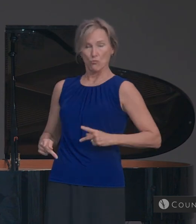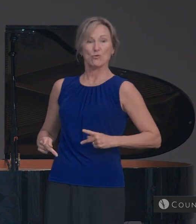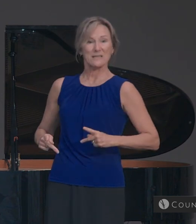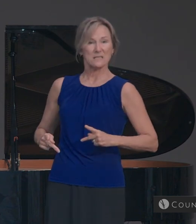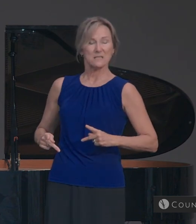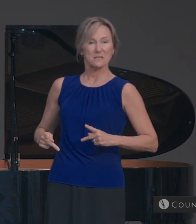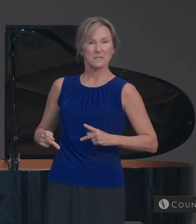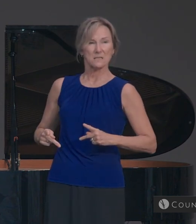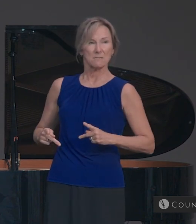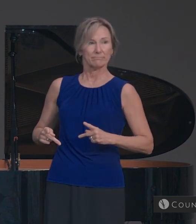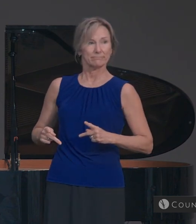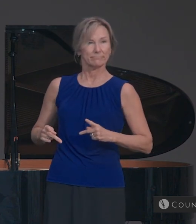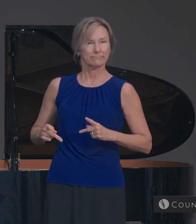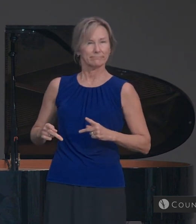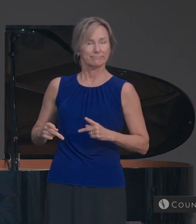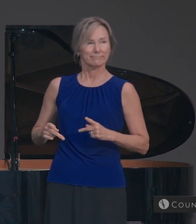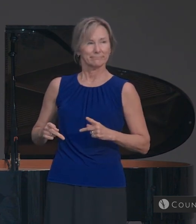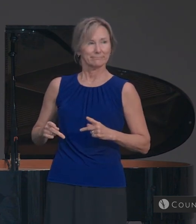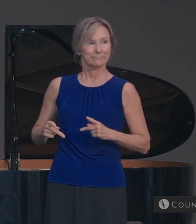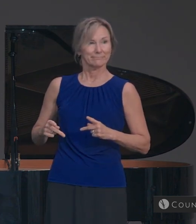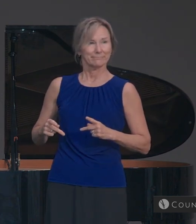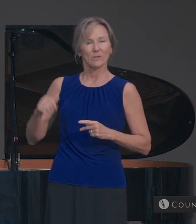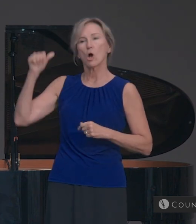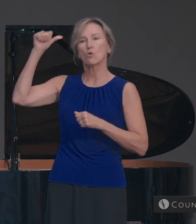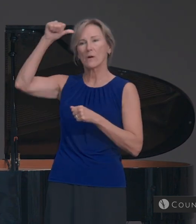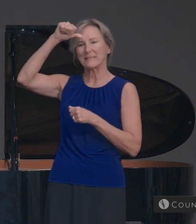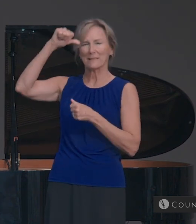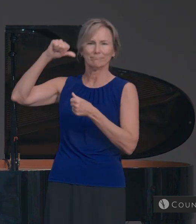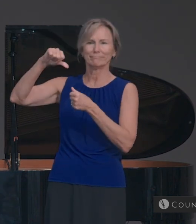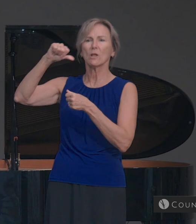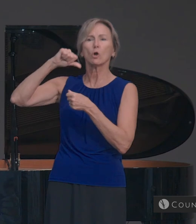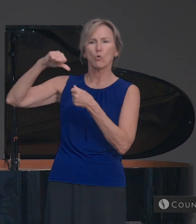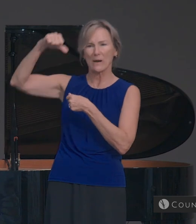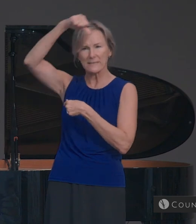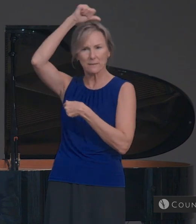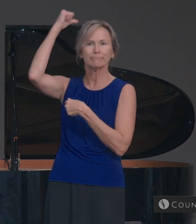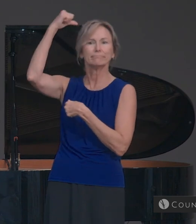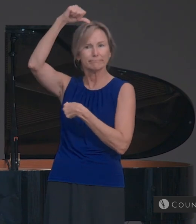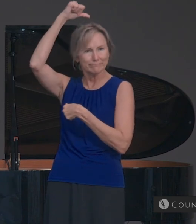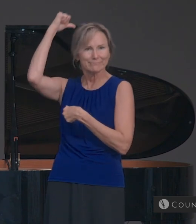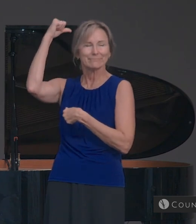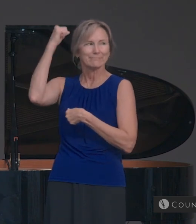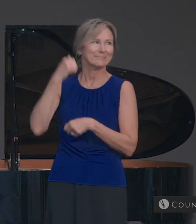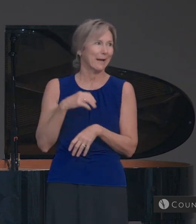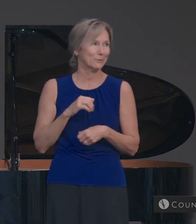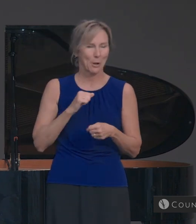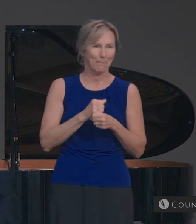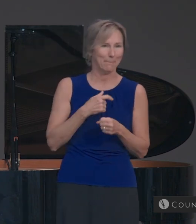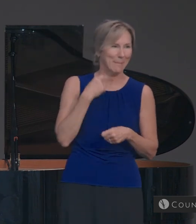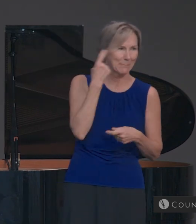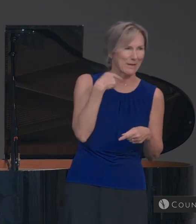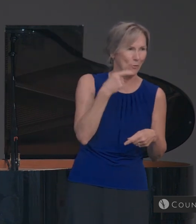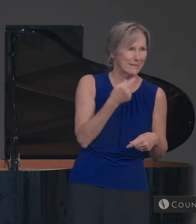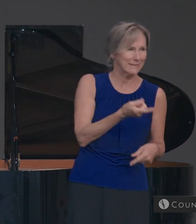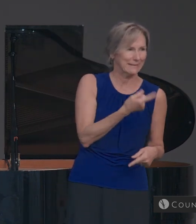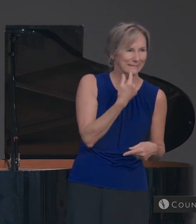or what's that word that you put stuff on their head? Anointed as high priest. Thank you, John. You didn't realize you did that for me, but just looking at you did because of the beard.